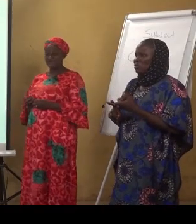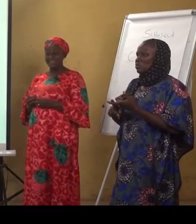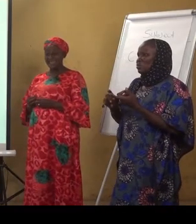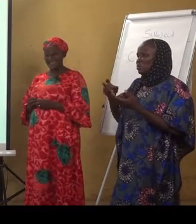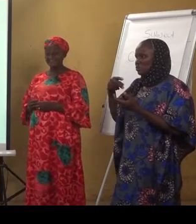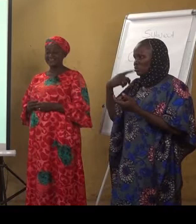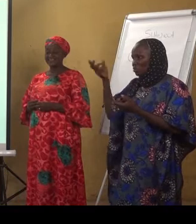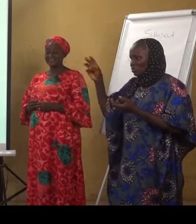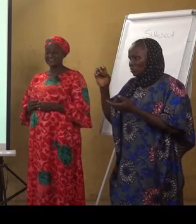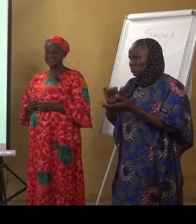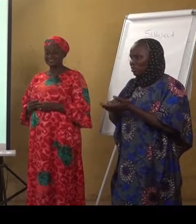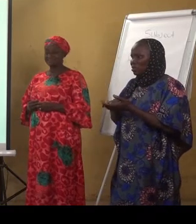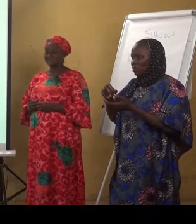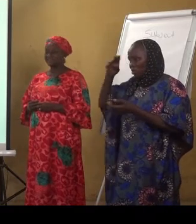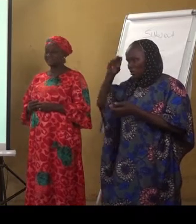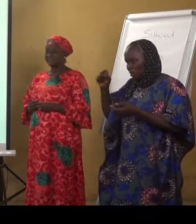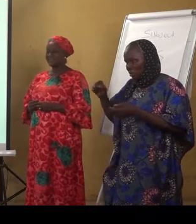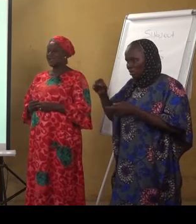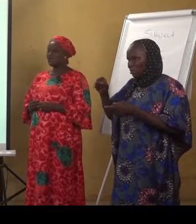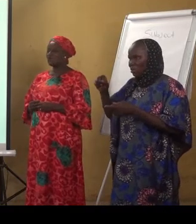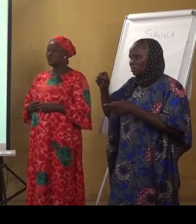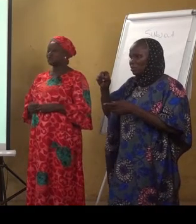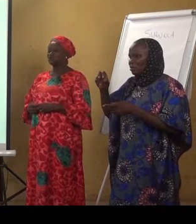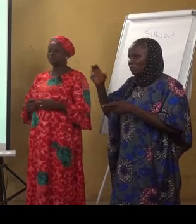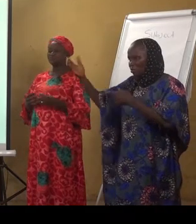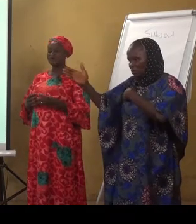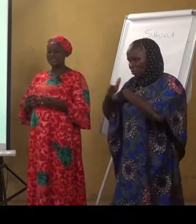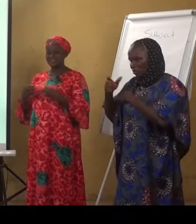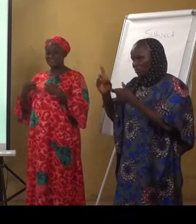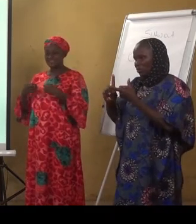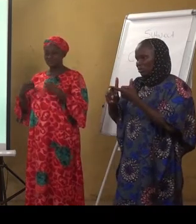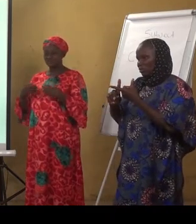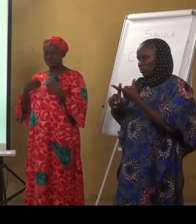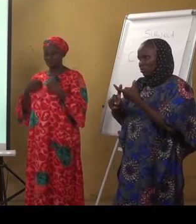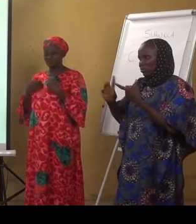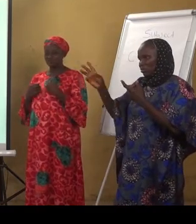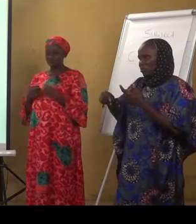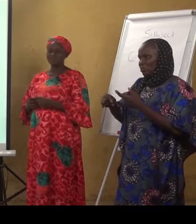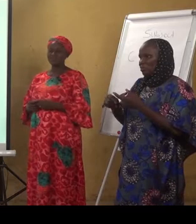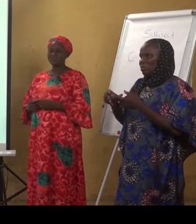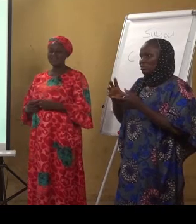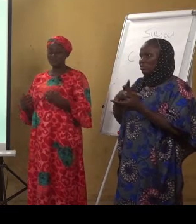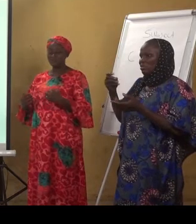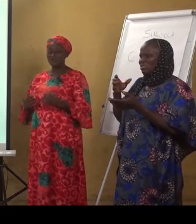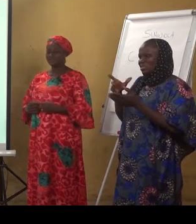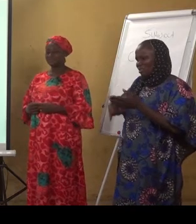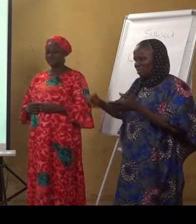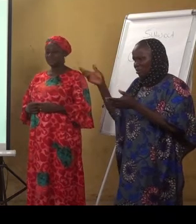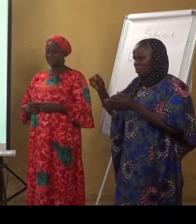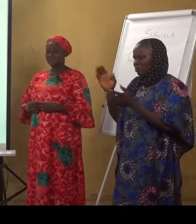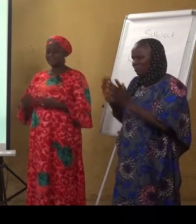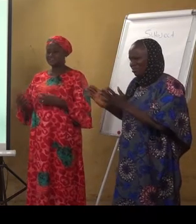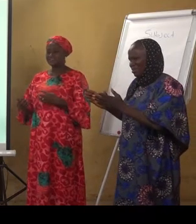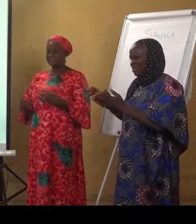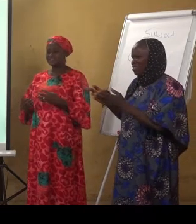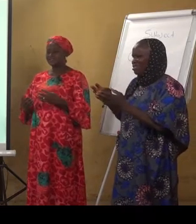to you again as a changed person, I want you to prepare a guest room for me, Paul. I am coming.